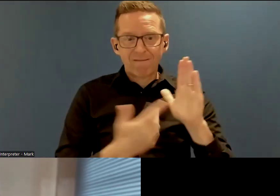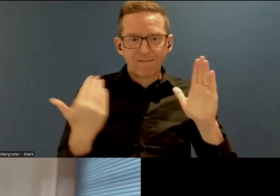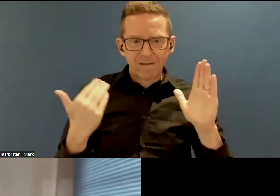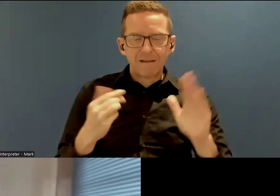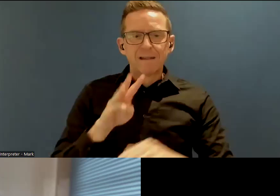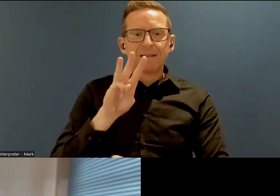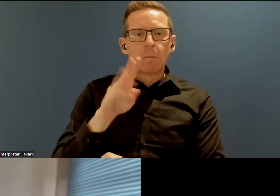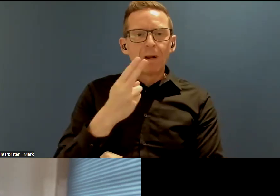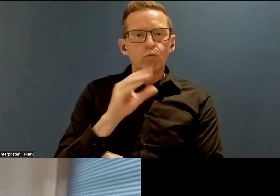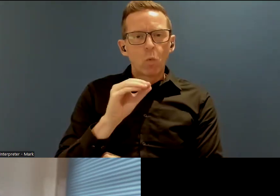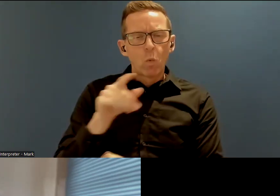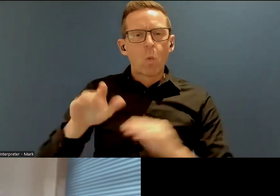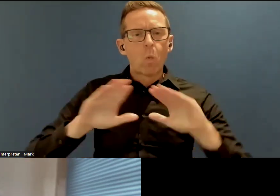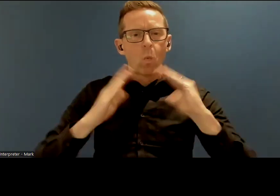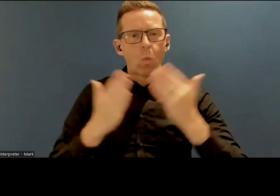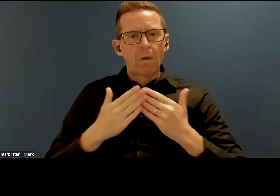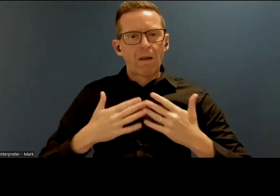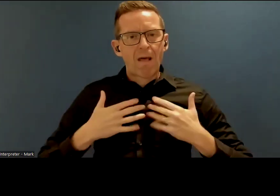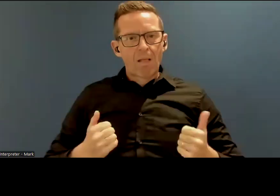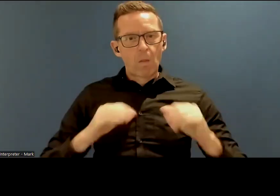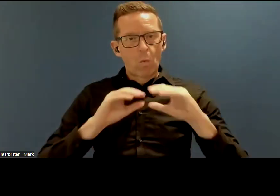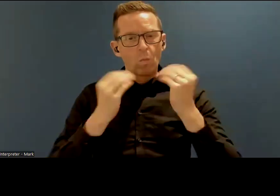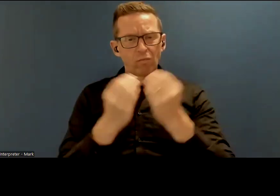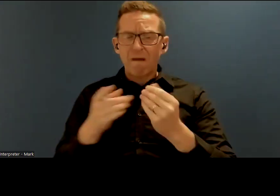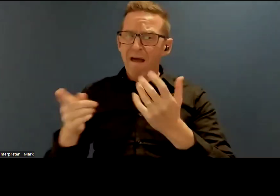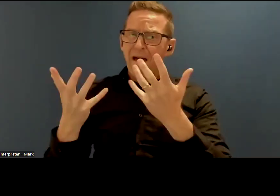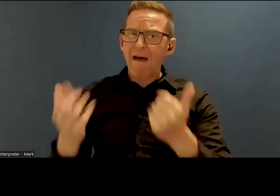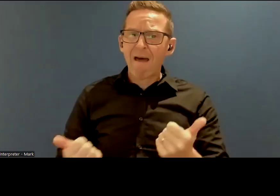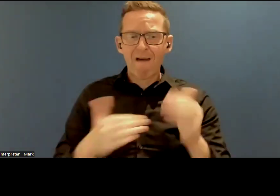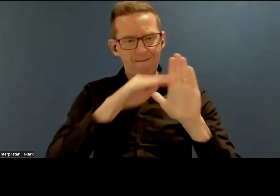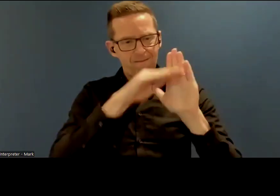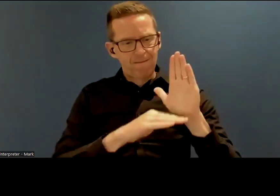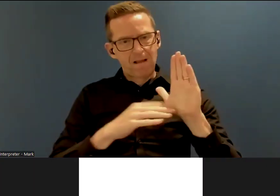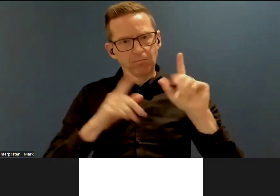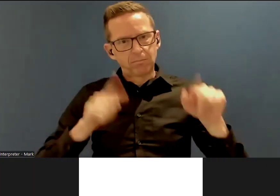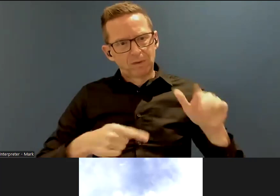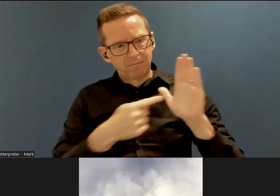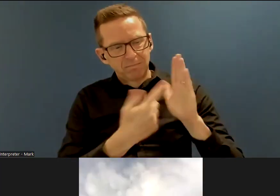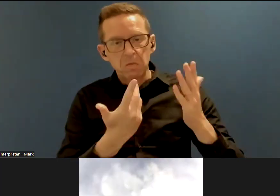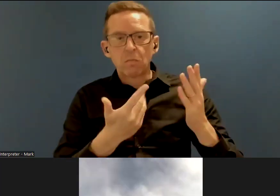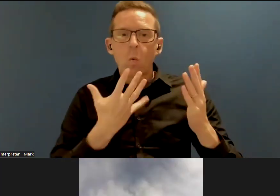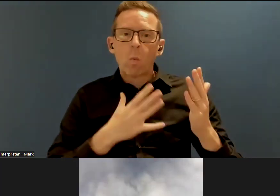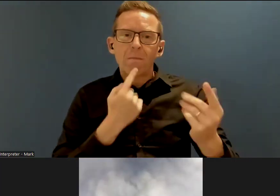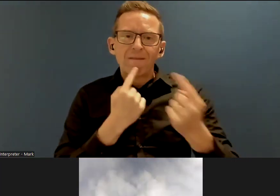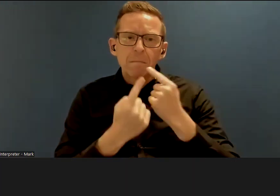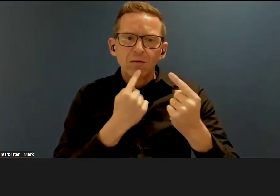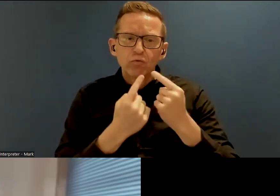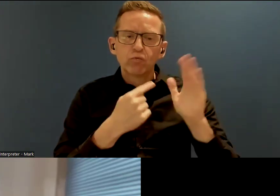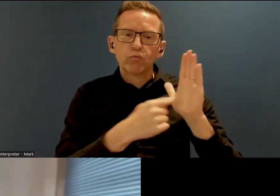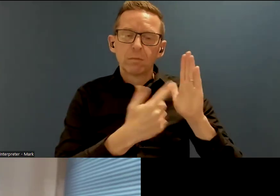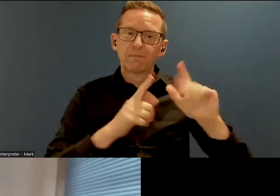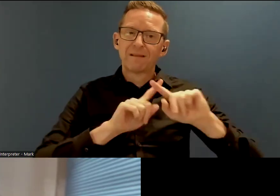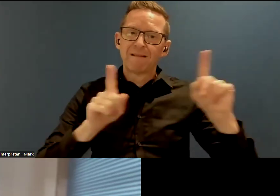Health Organization, came out with guidelines. This is for general information if you're in countries which are